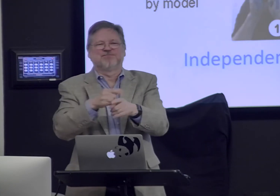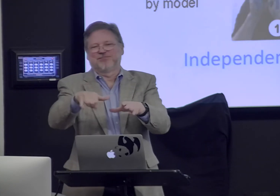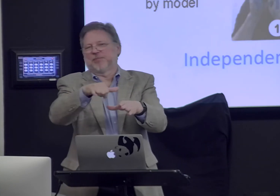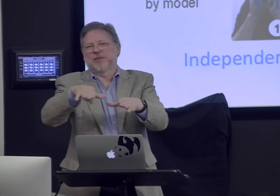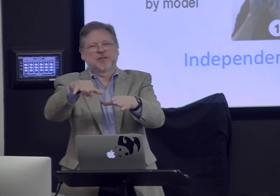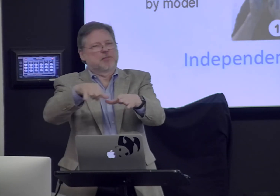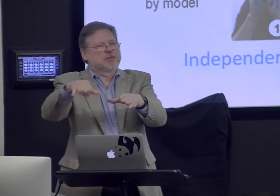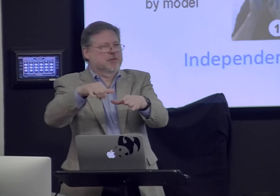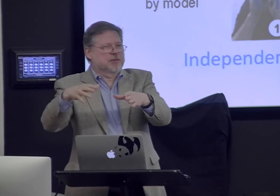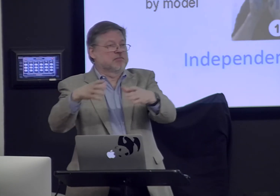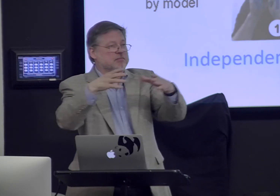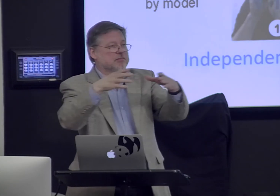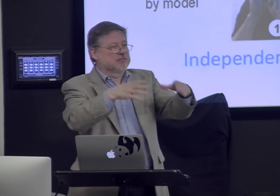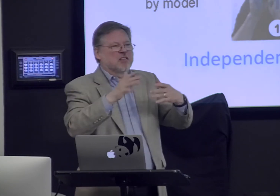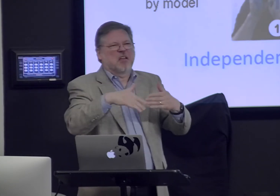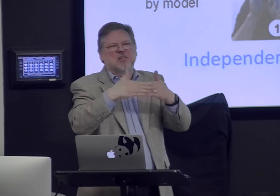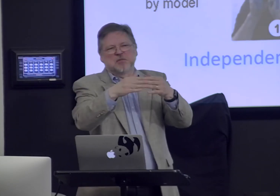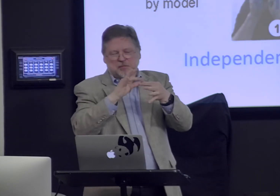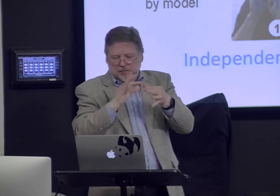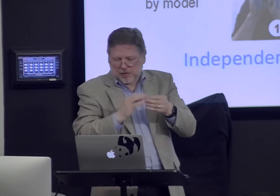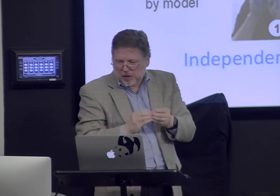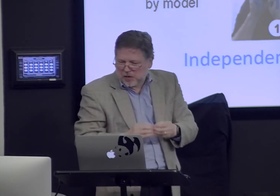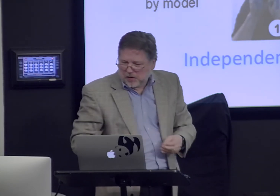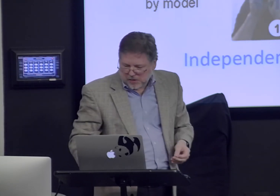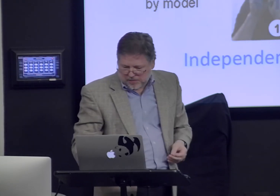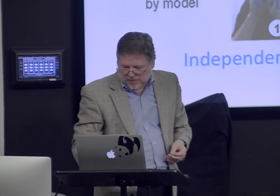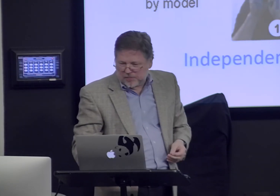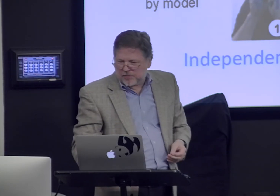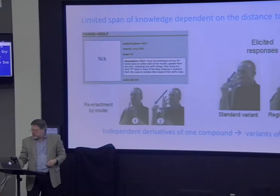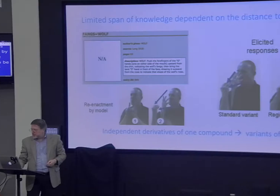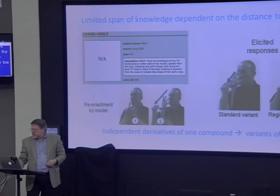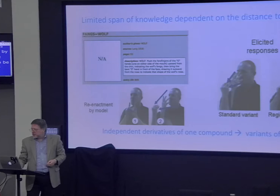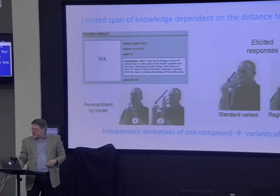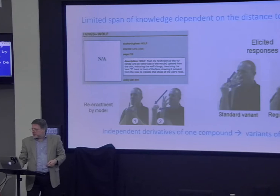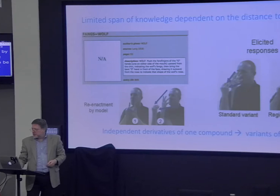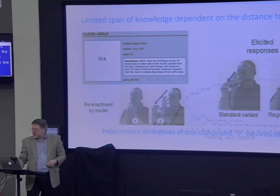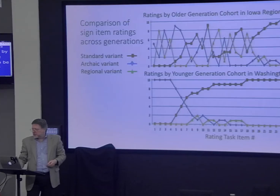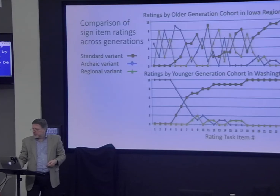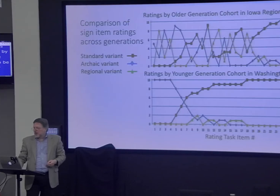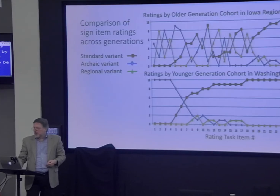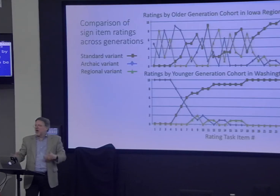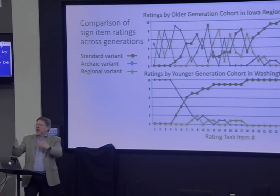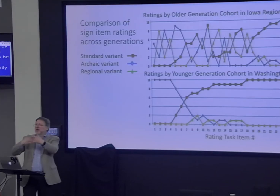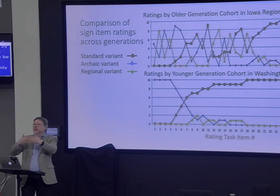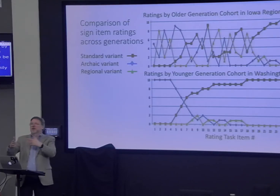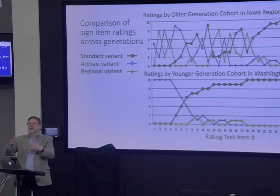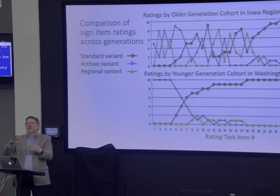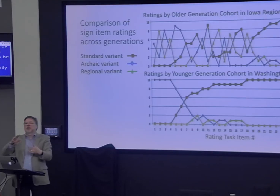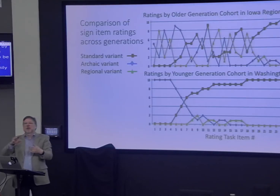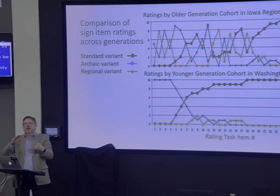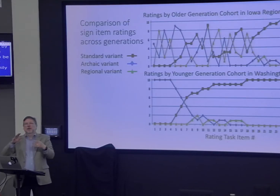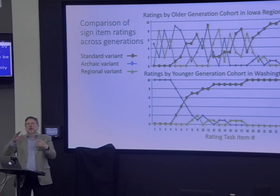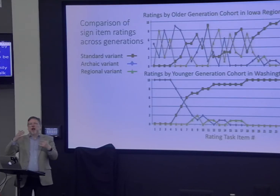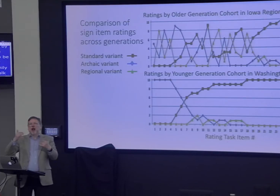to be used by the community. They said, oh, well, there's that one family that will use that when they talk about wolves. So the point here is that it's not